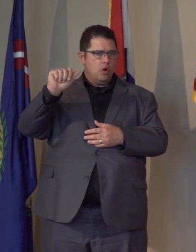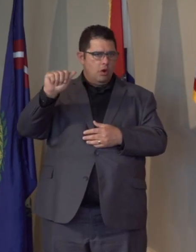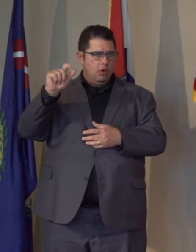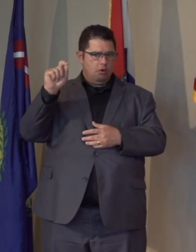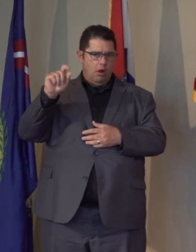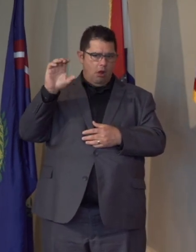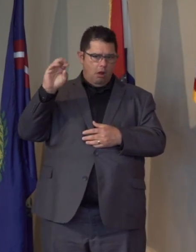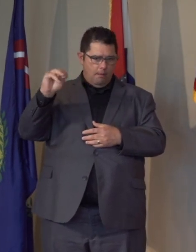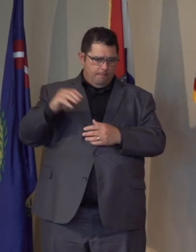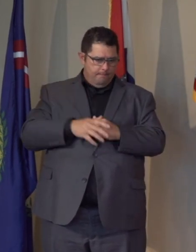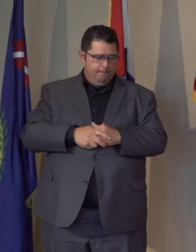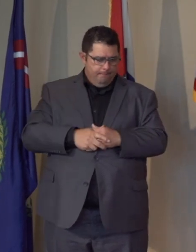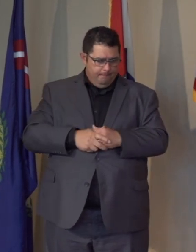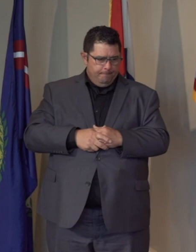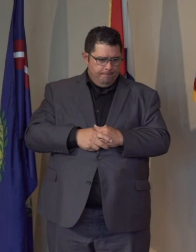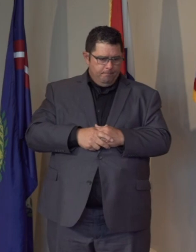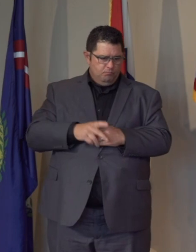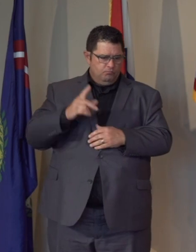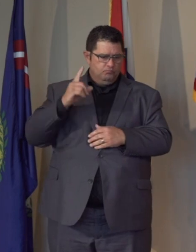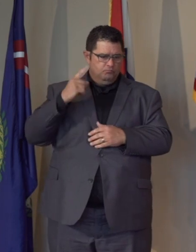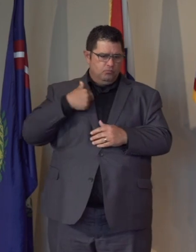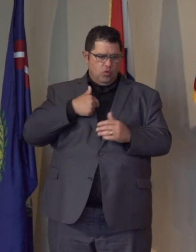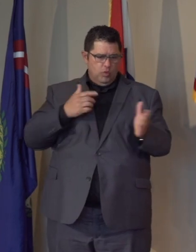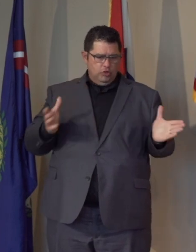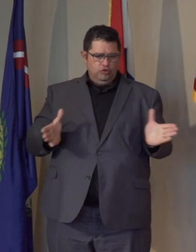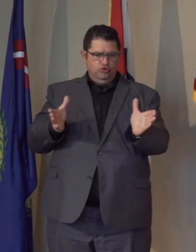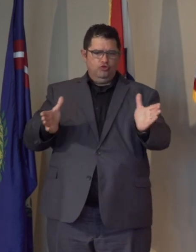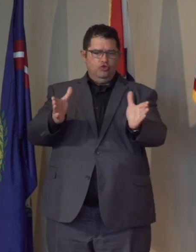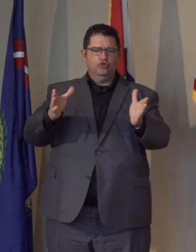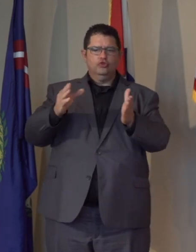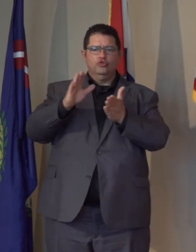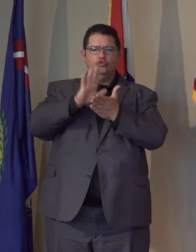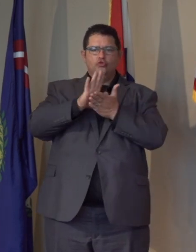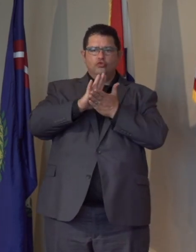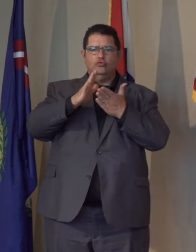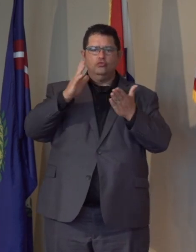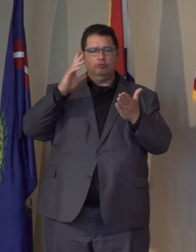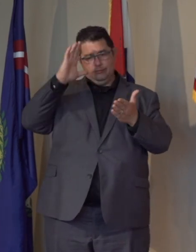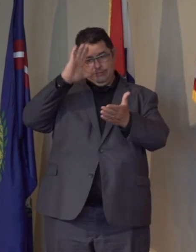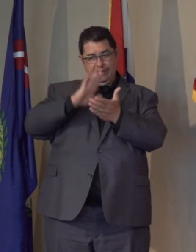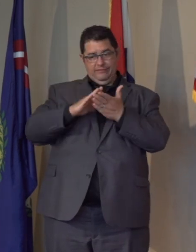our schools who believe that they have students who need help